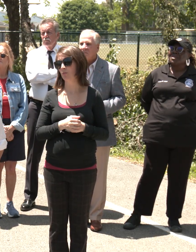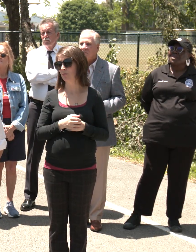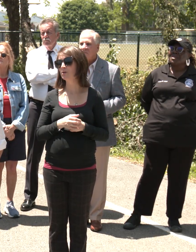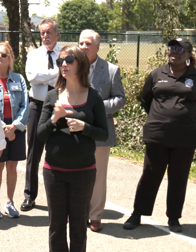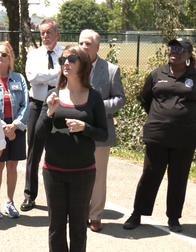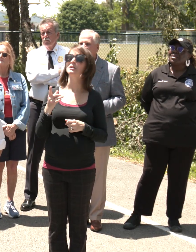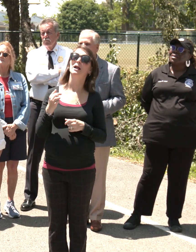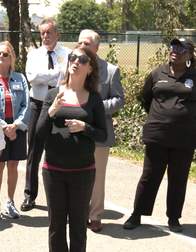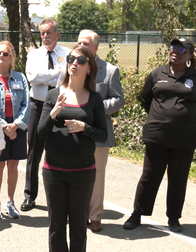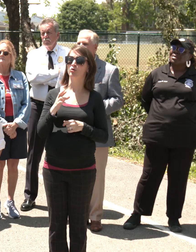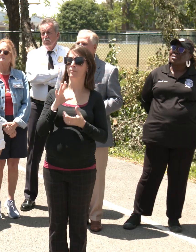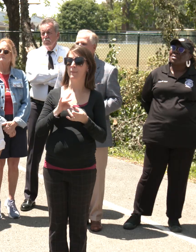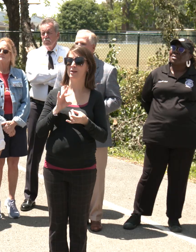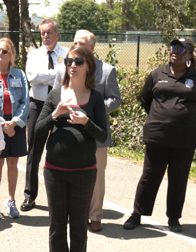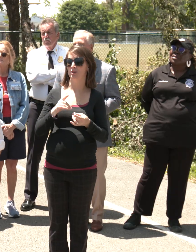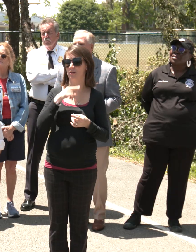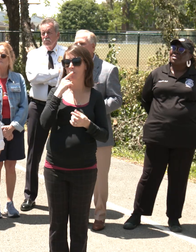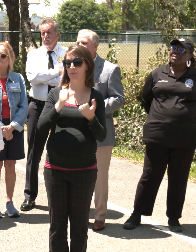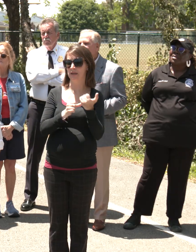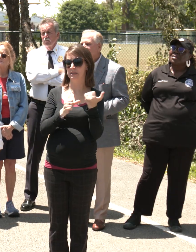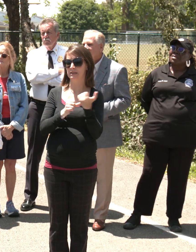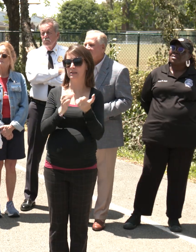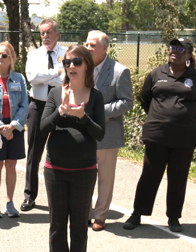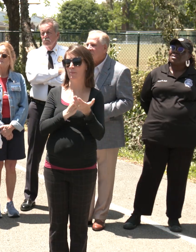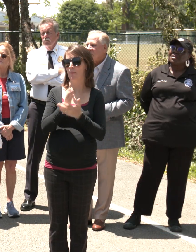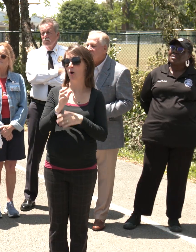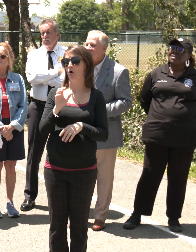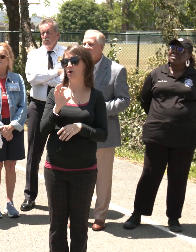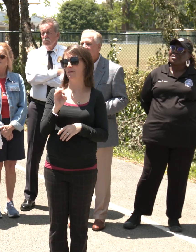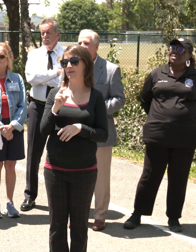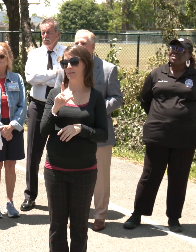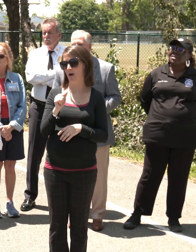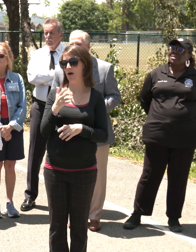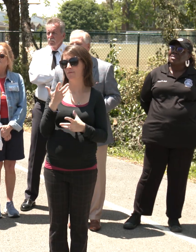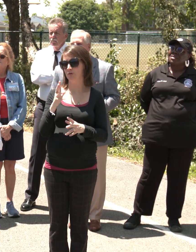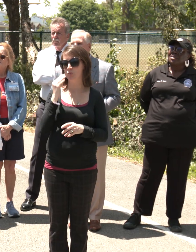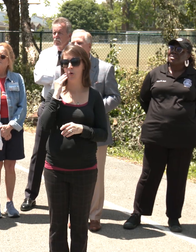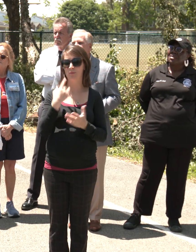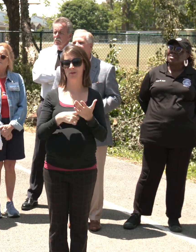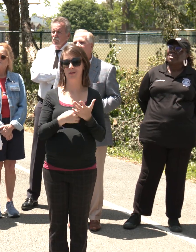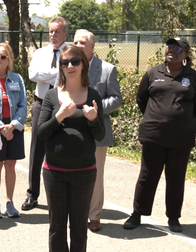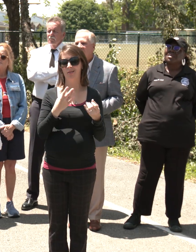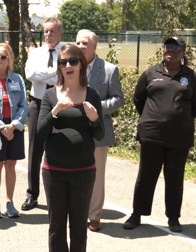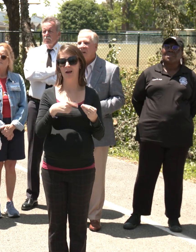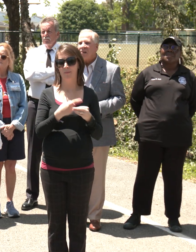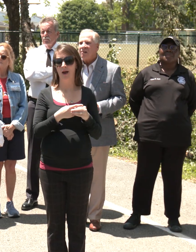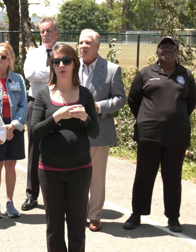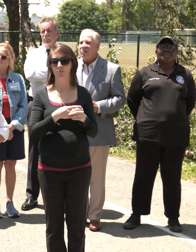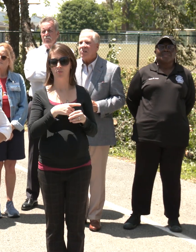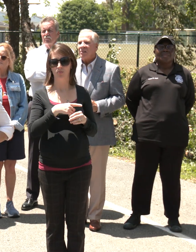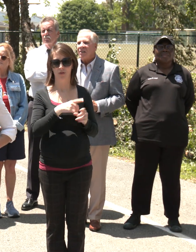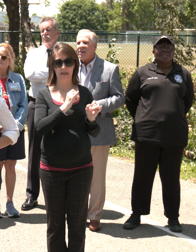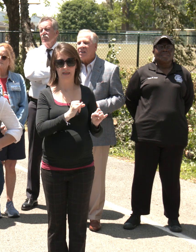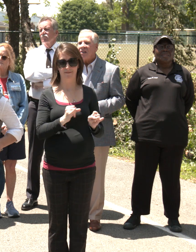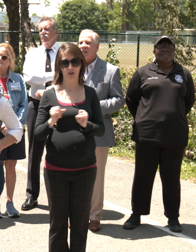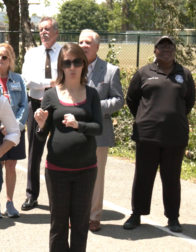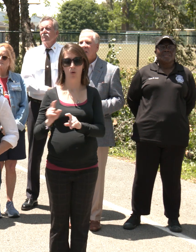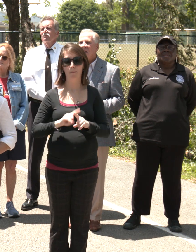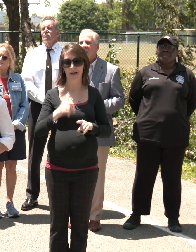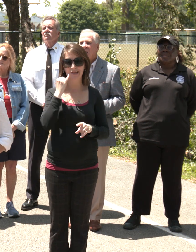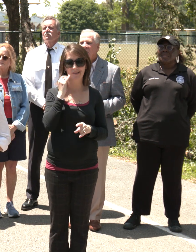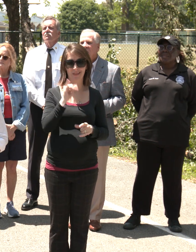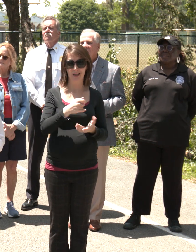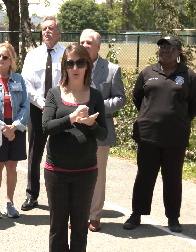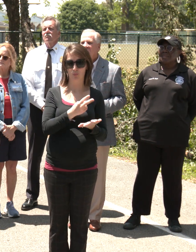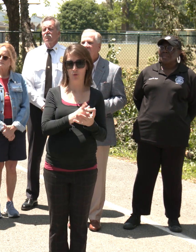Senator mentioned the public assistance part. Yes. I know we've talked a lot about the individual assistance. Can you sort of speak to, if that is granted,